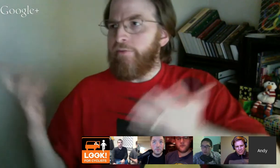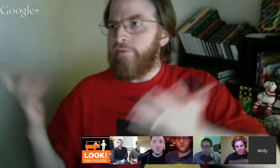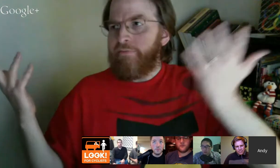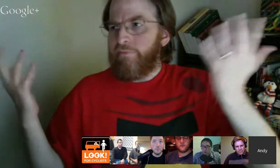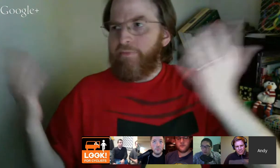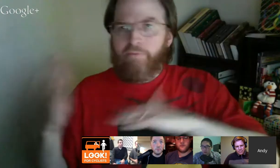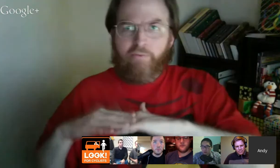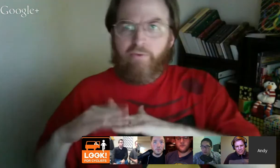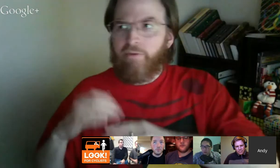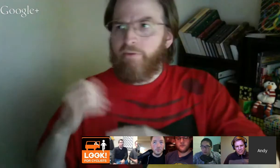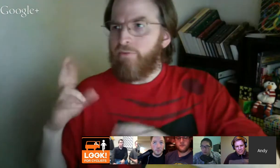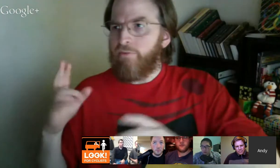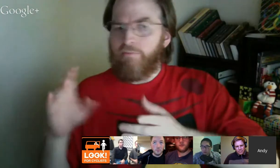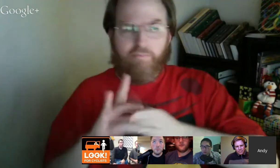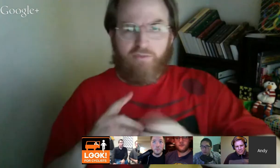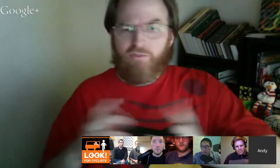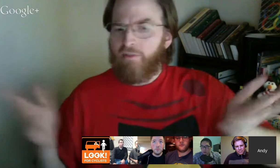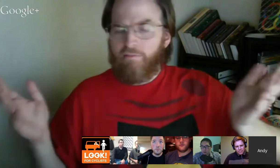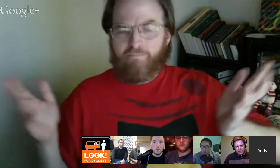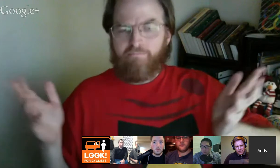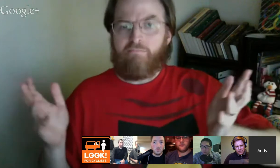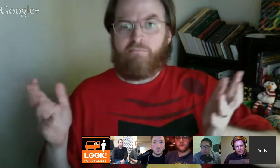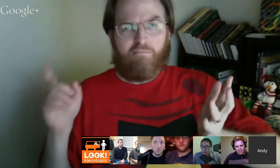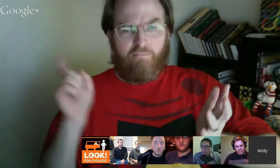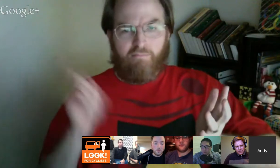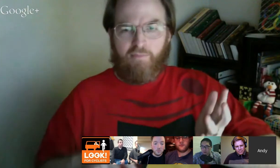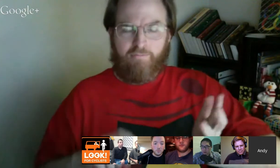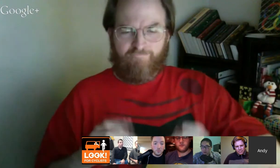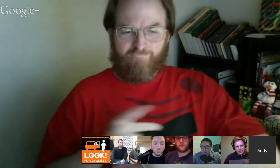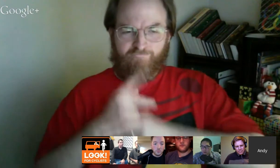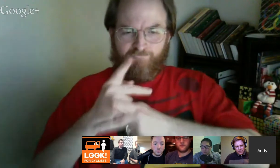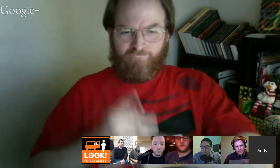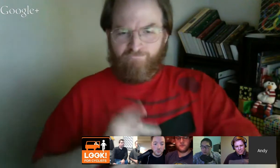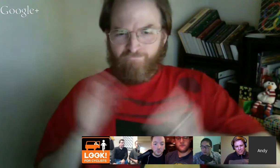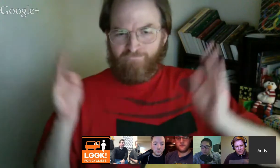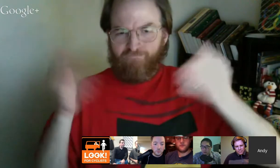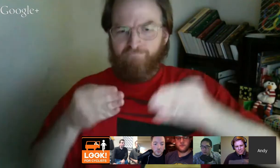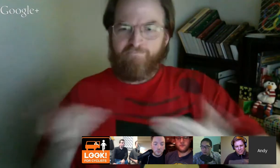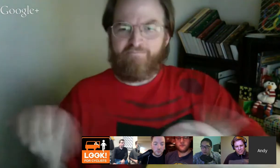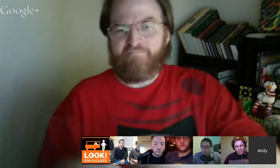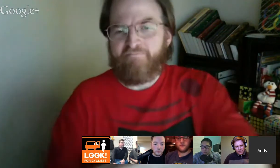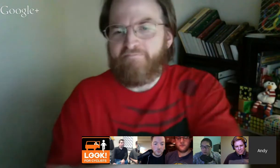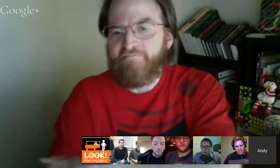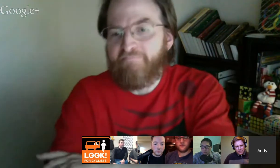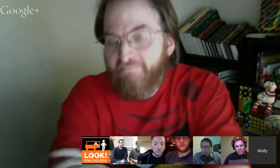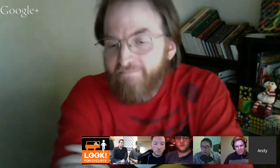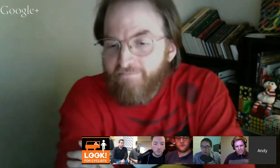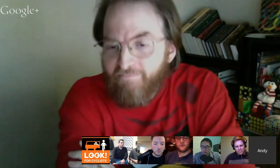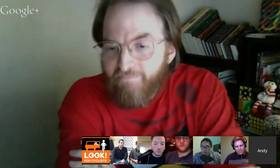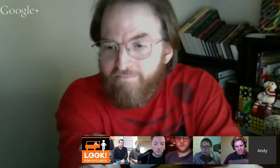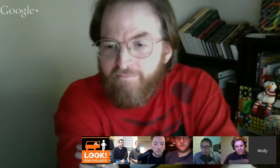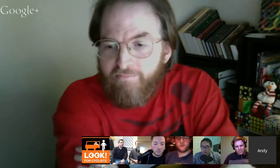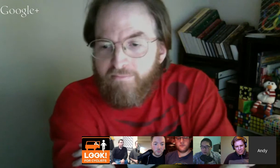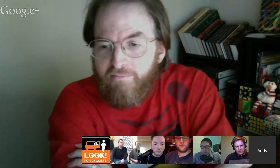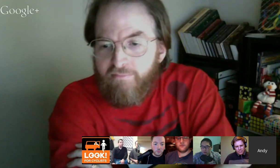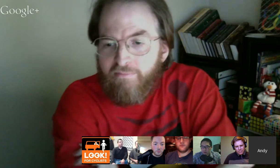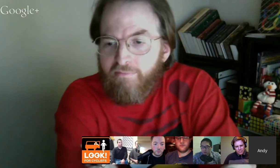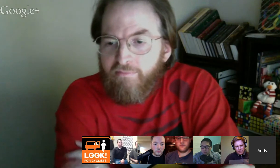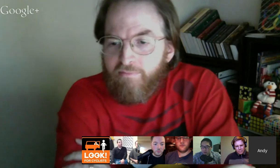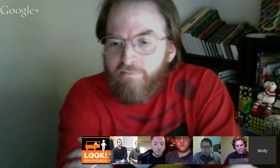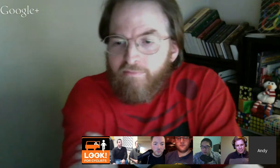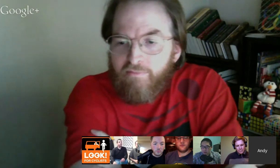And if information happens to show up, or, you know, if there are comments or things to focus on, that's